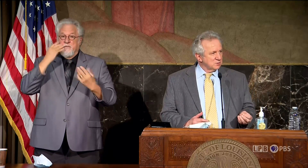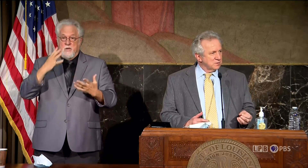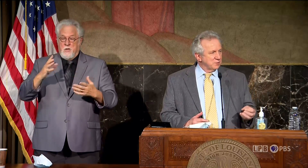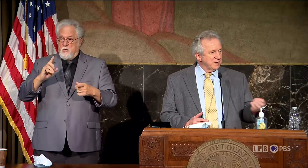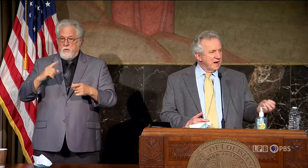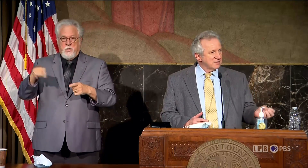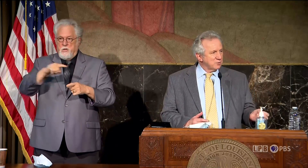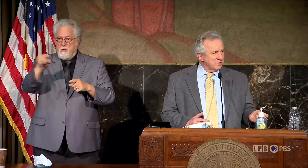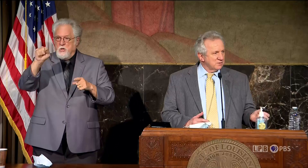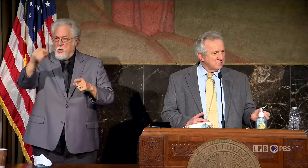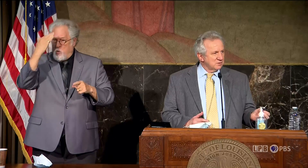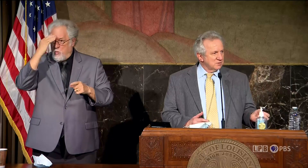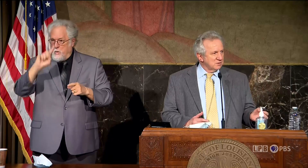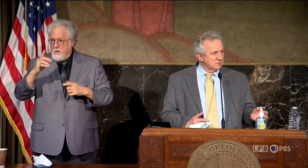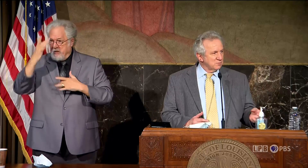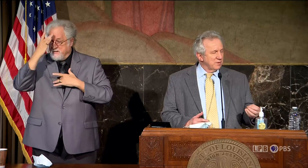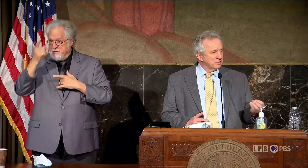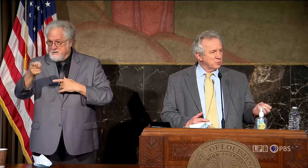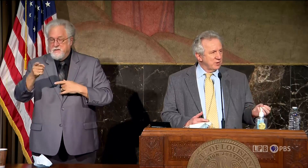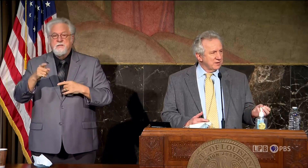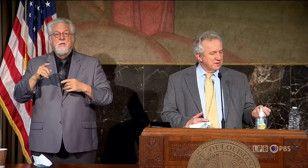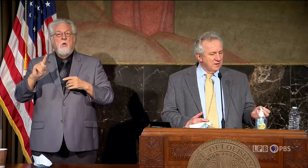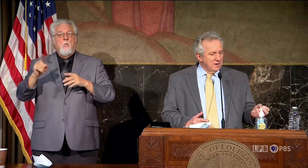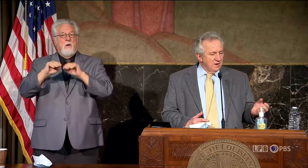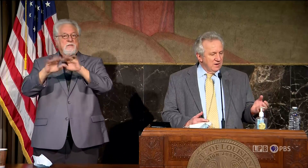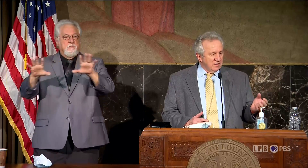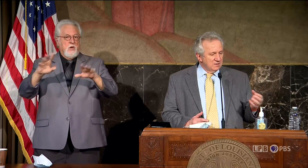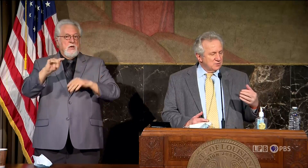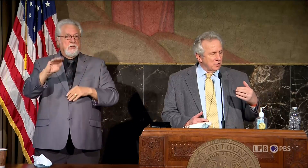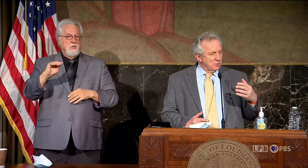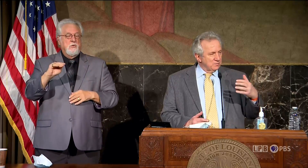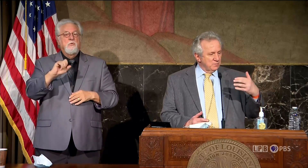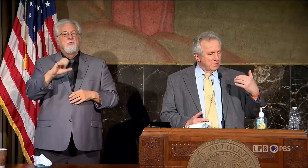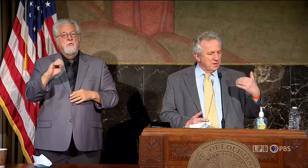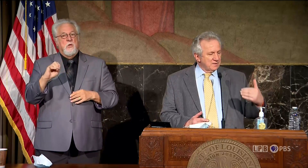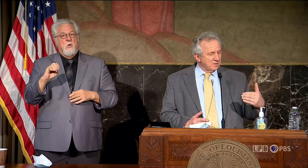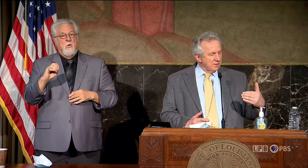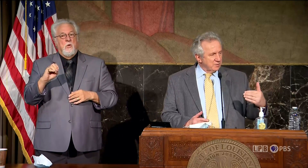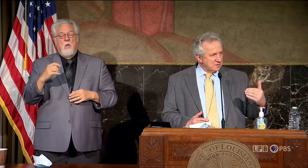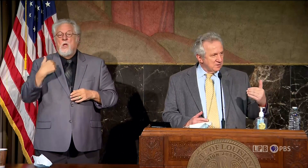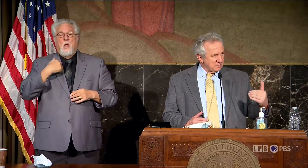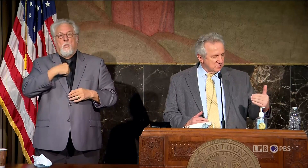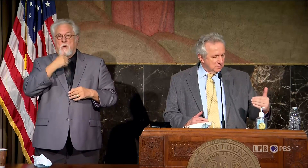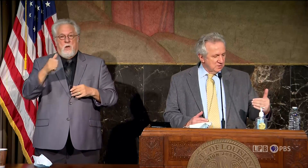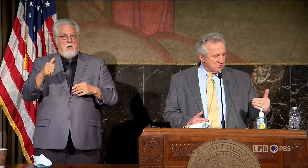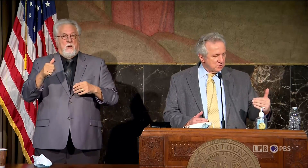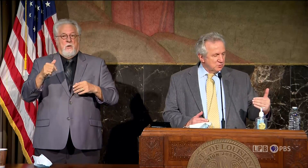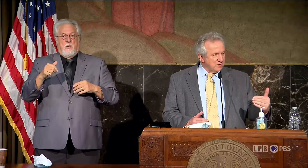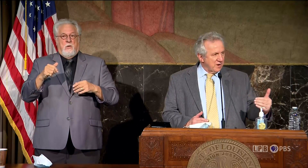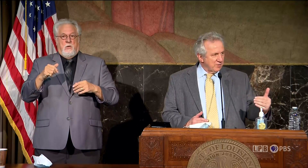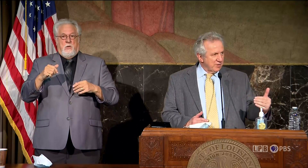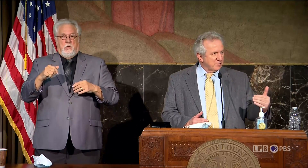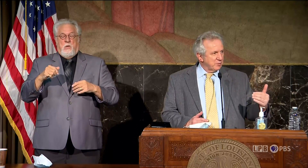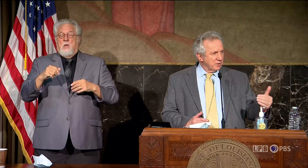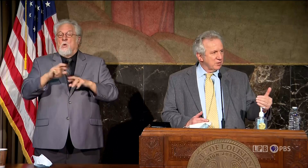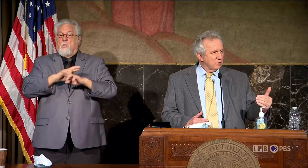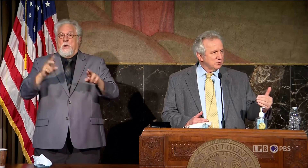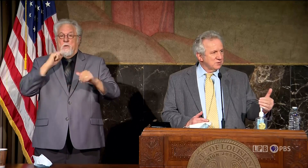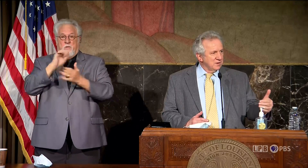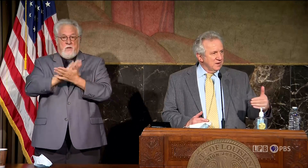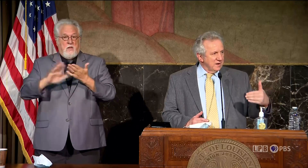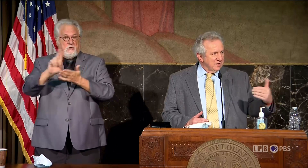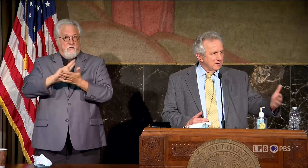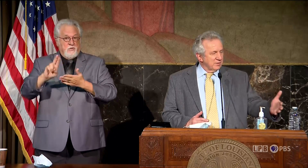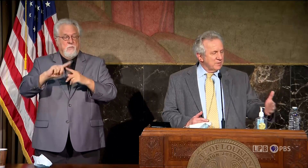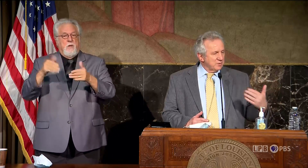disease is, we can react to where the disease is and where it's spreading. So we're not there with the Institute of Higher Learning, but we're